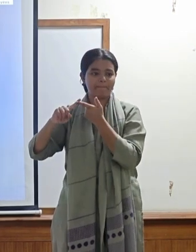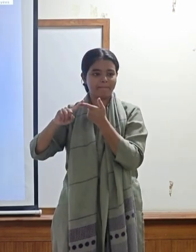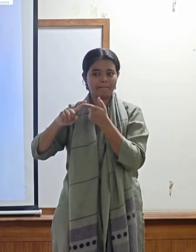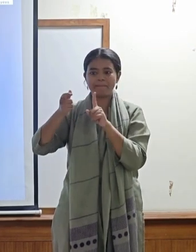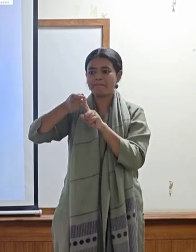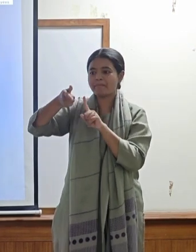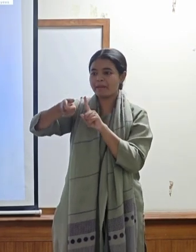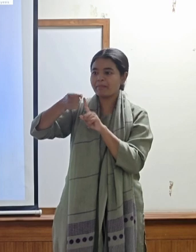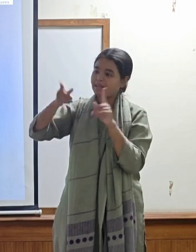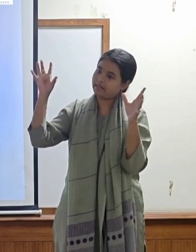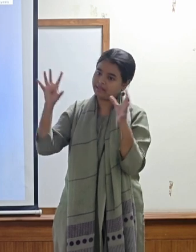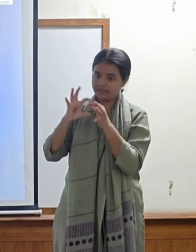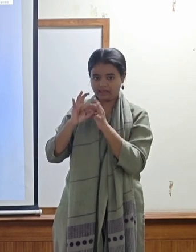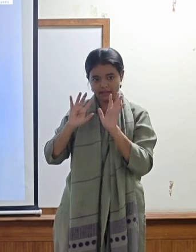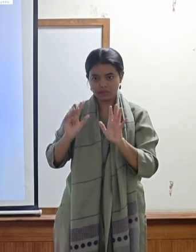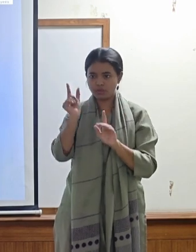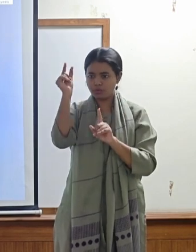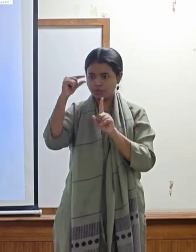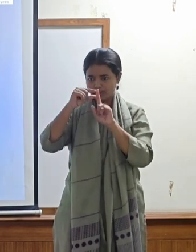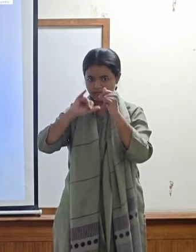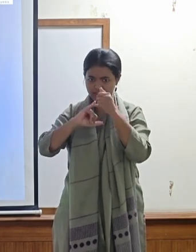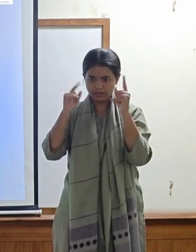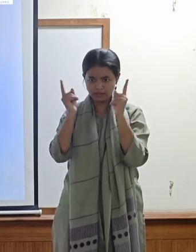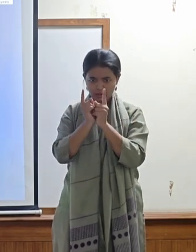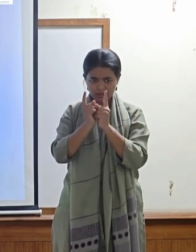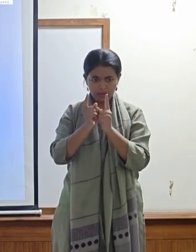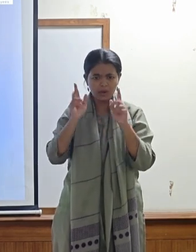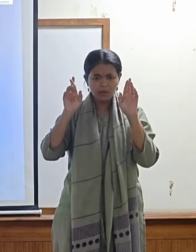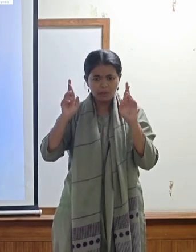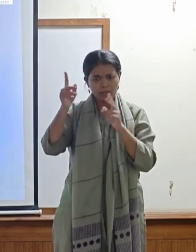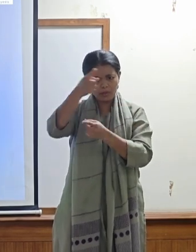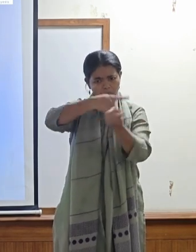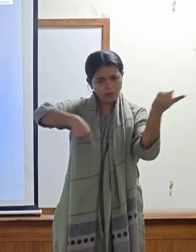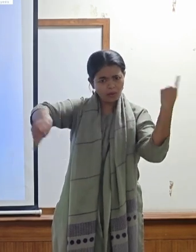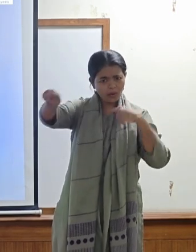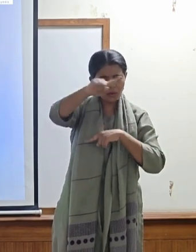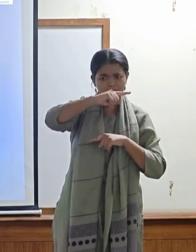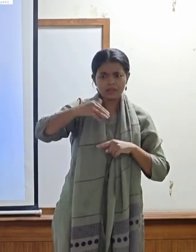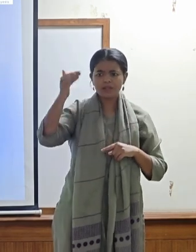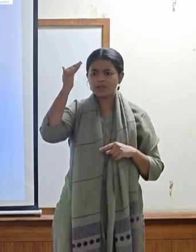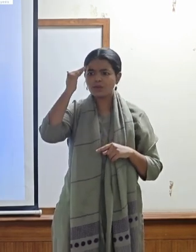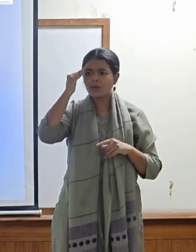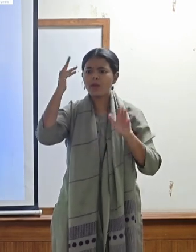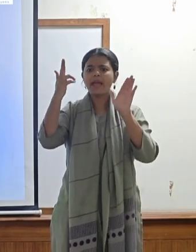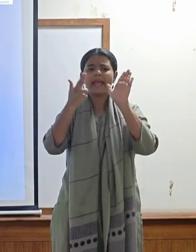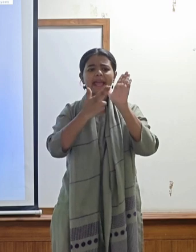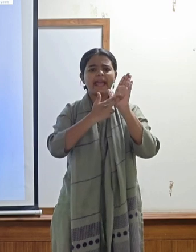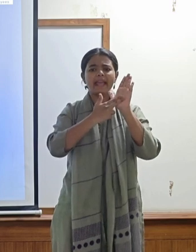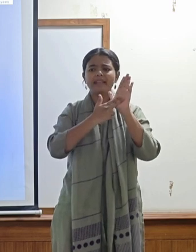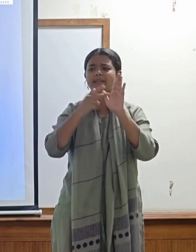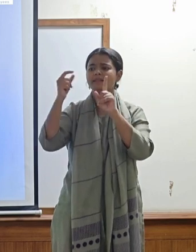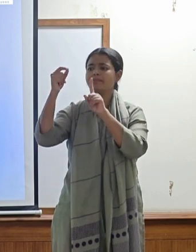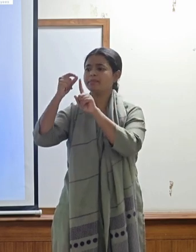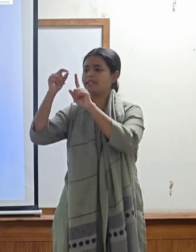Right. I hope you all might be aware about National Pension Scheme, which is NPS